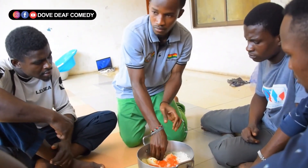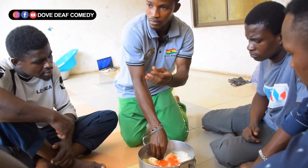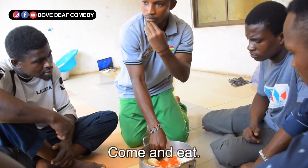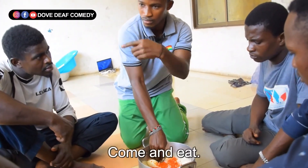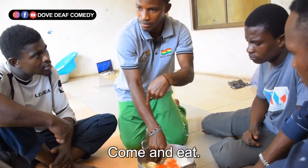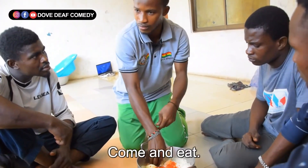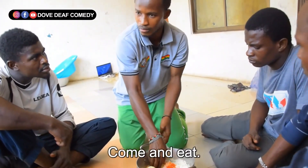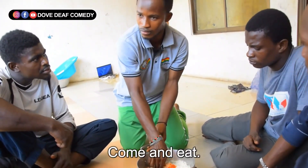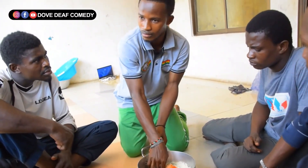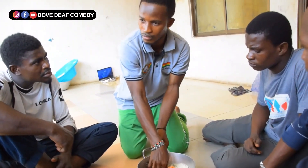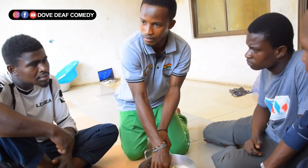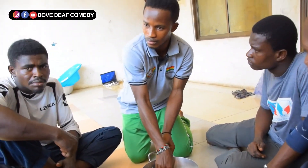Come and eat.